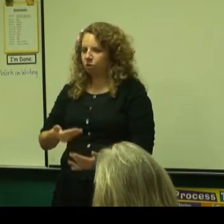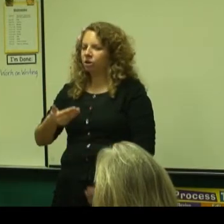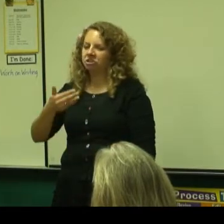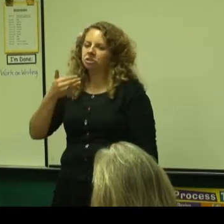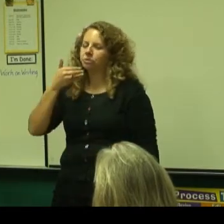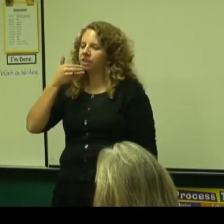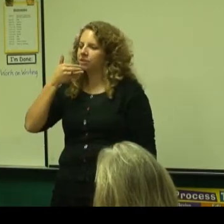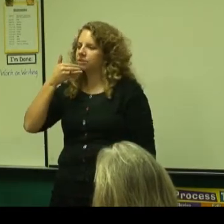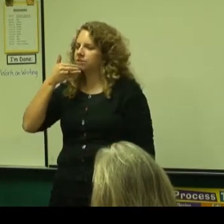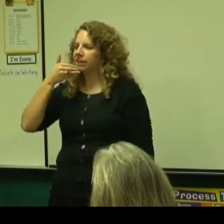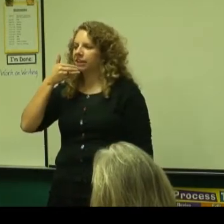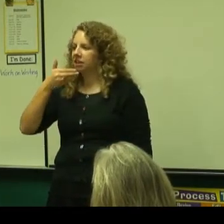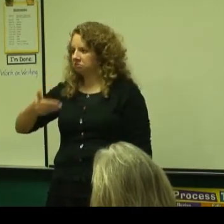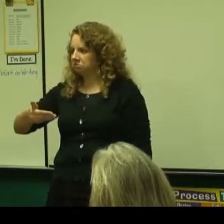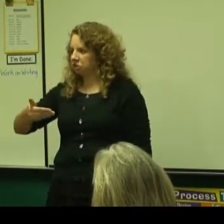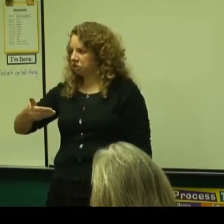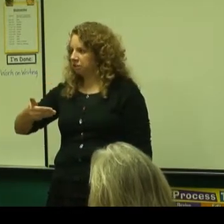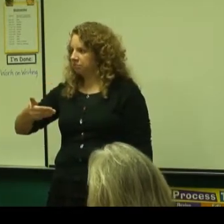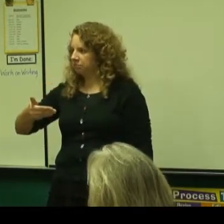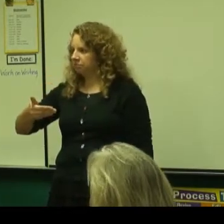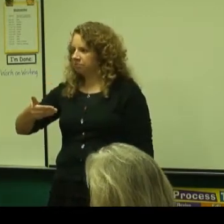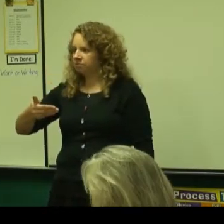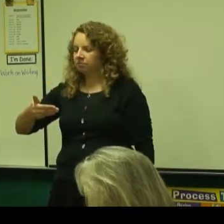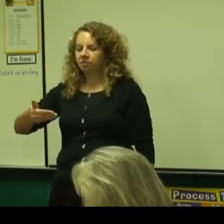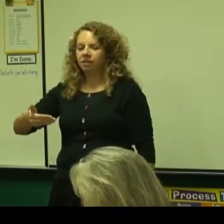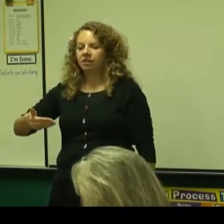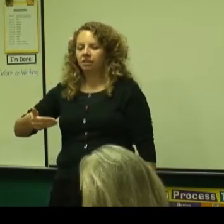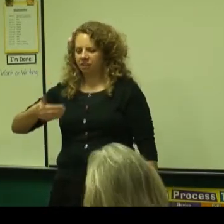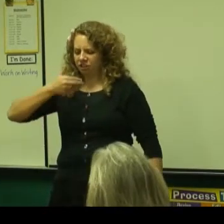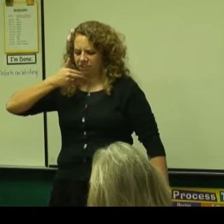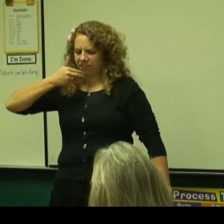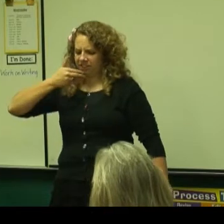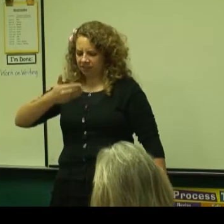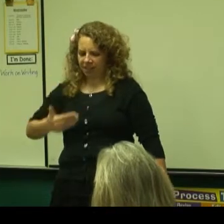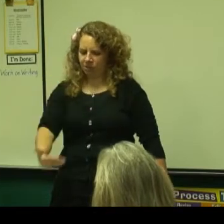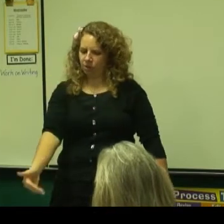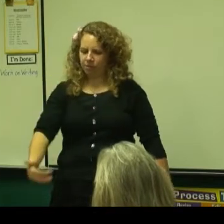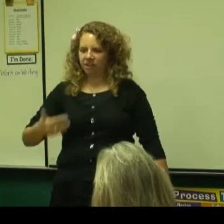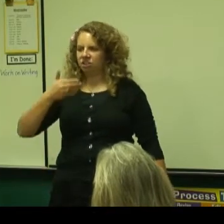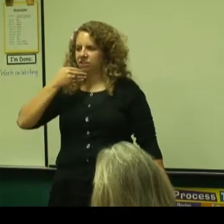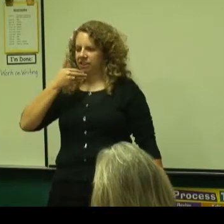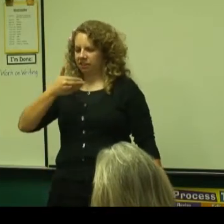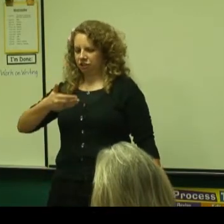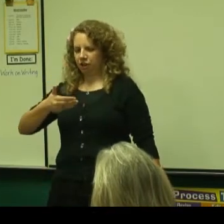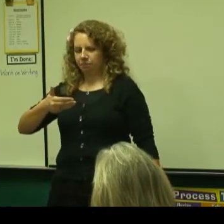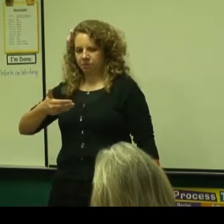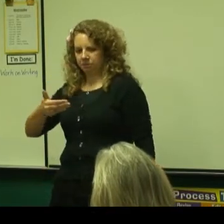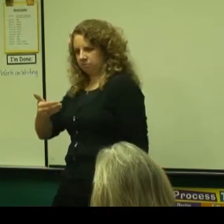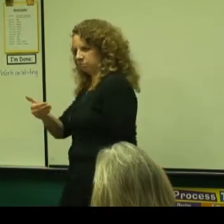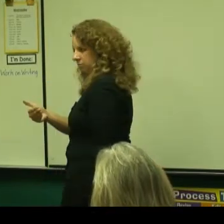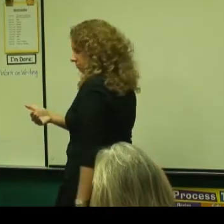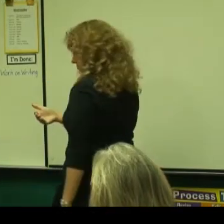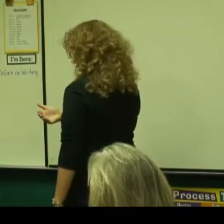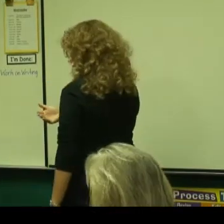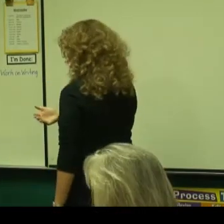or you can do it without the second hand. Good. And it doesn't like go all the way down. It just kind of like stops right about